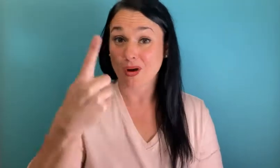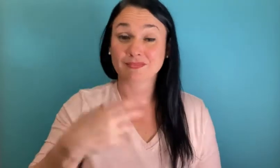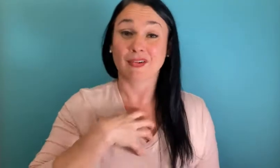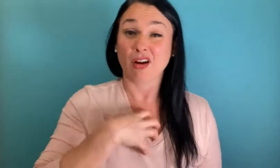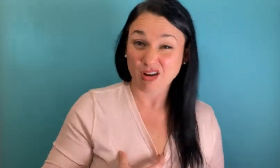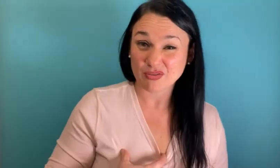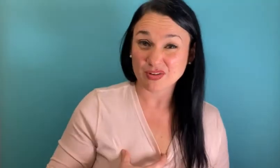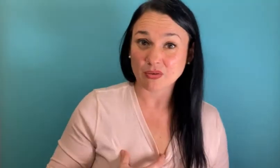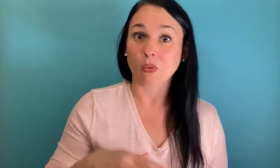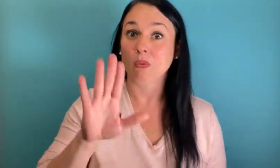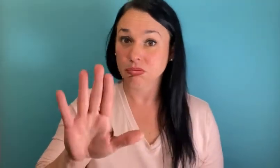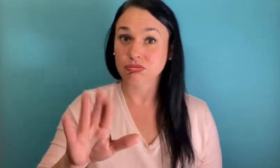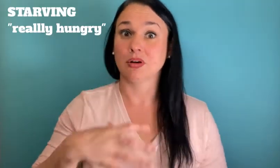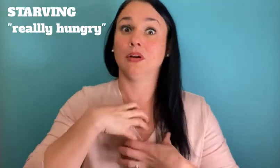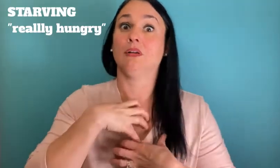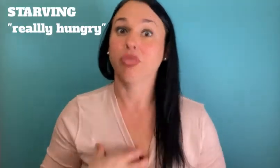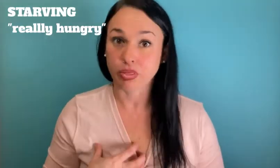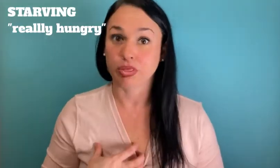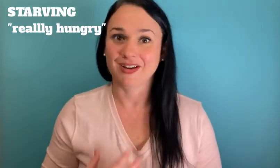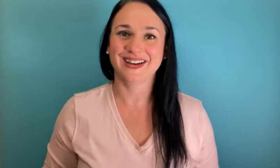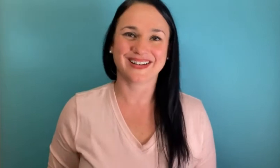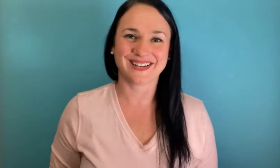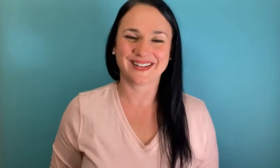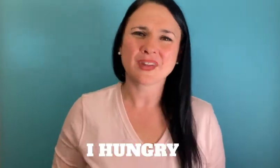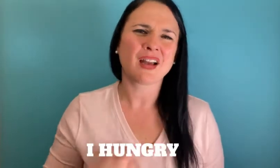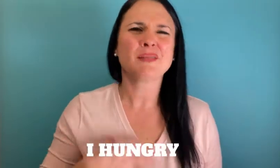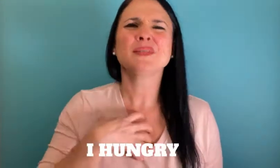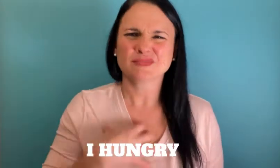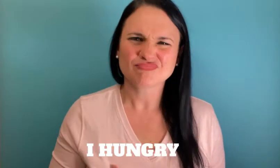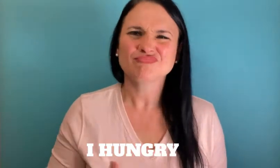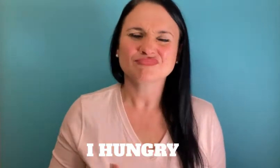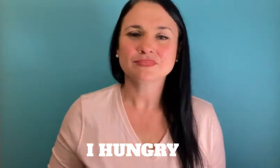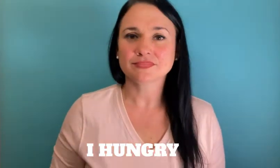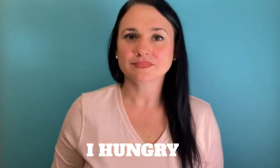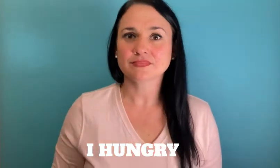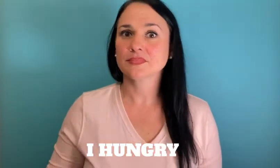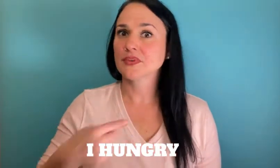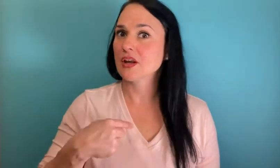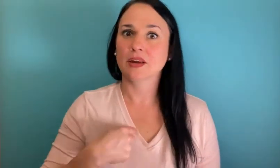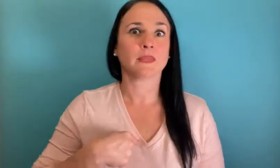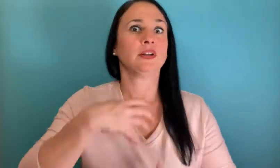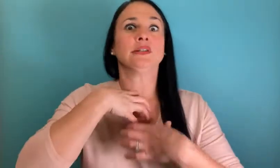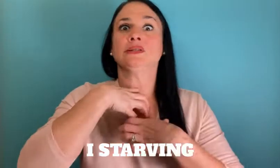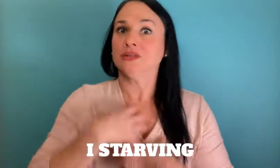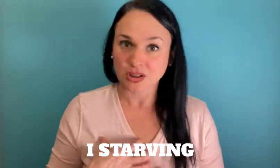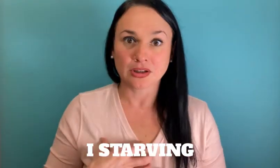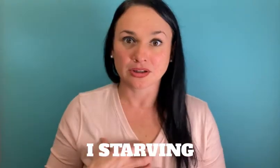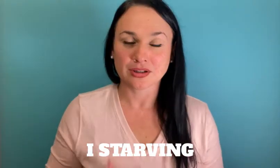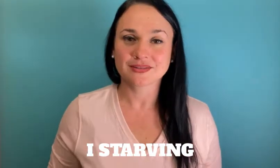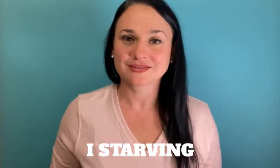You could use the one hand for hungry or two hands for really hungry. I'm hungry. Or I'm